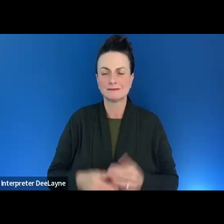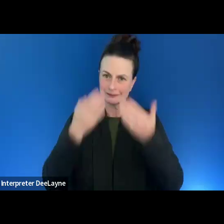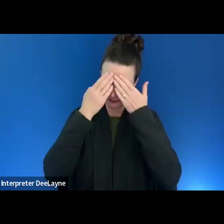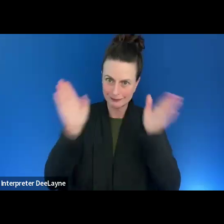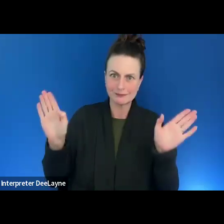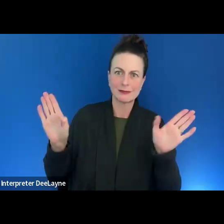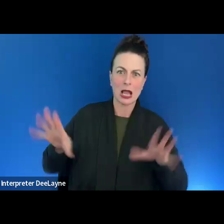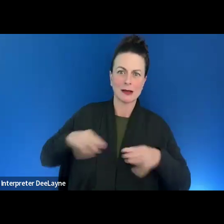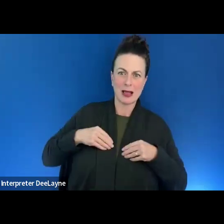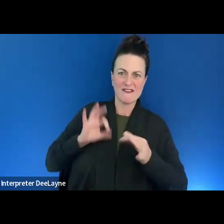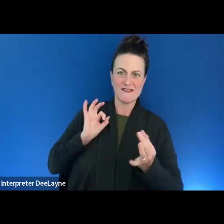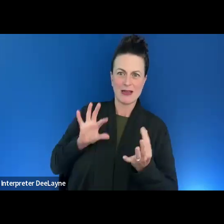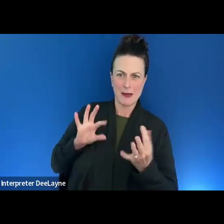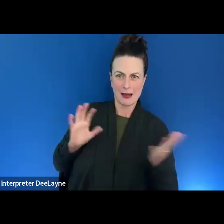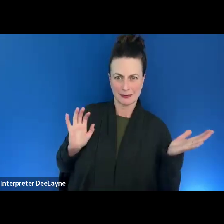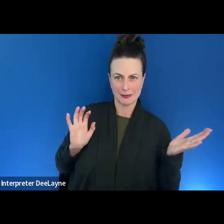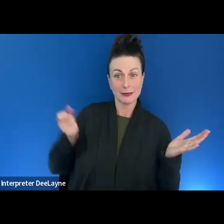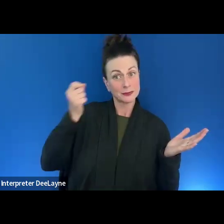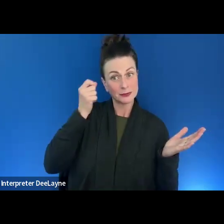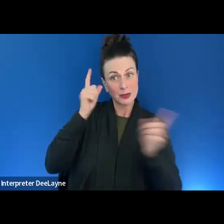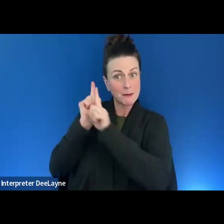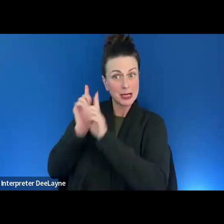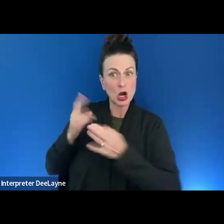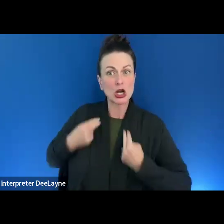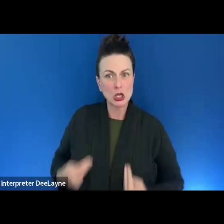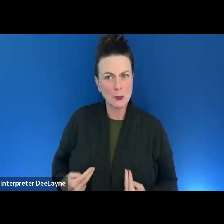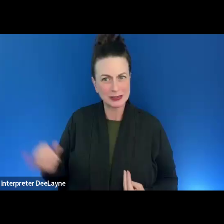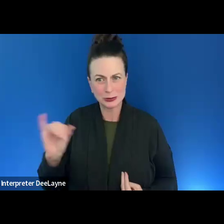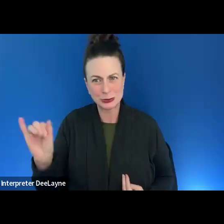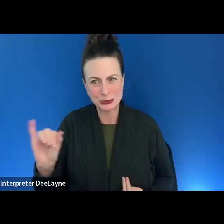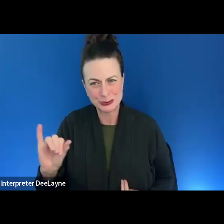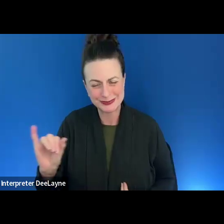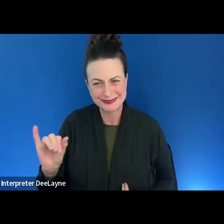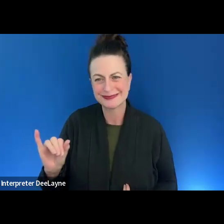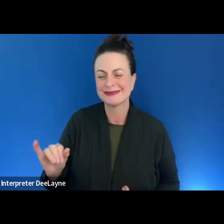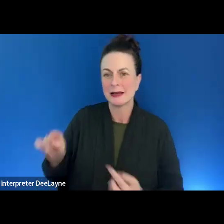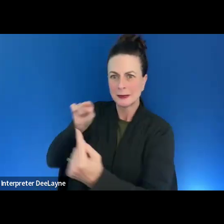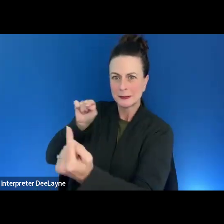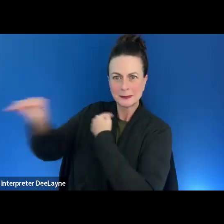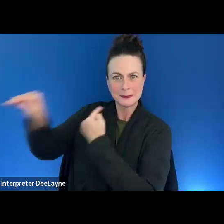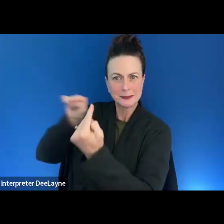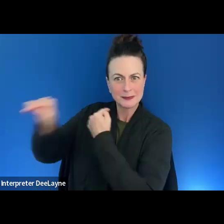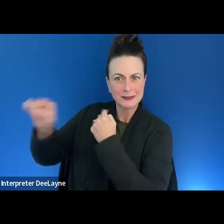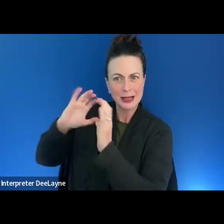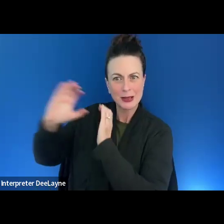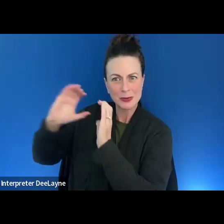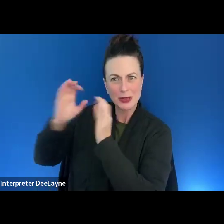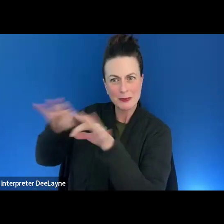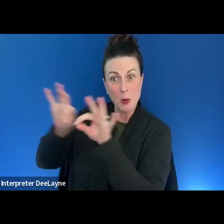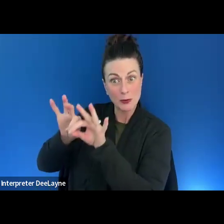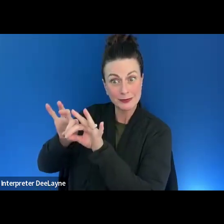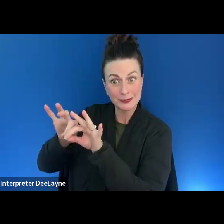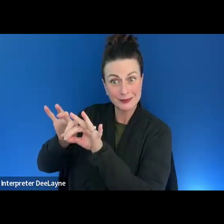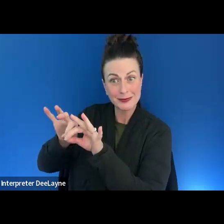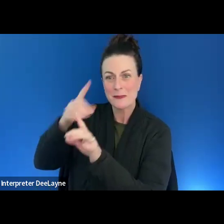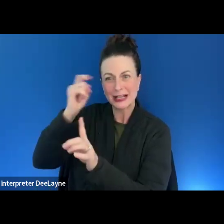to feedback and understand that the mentors are humans as well. And that two-way communication is absolutely essential